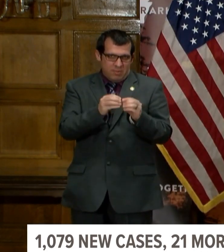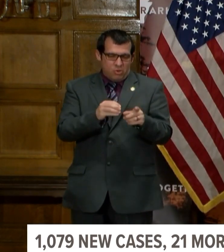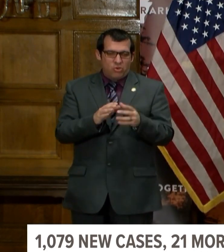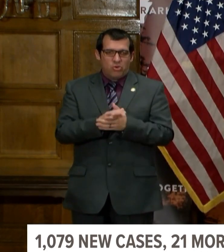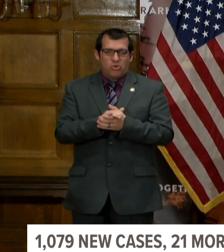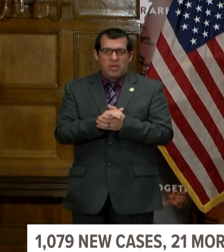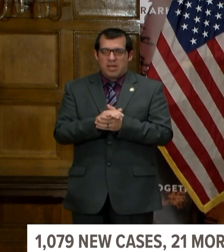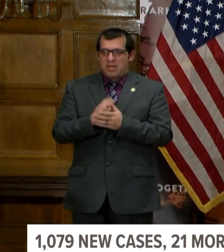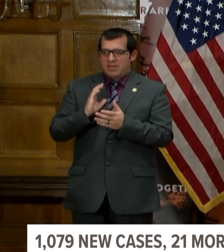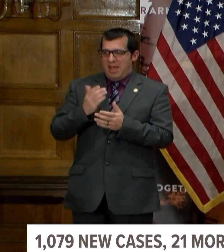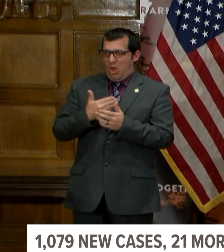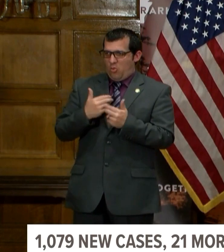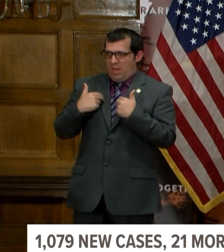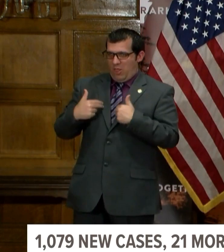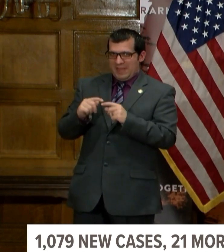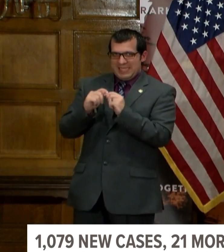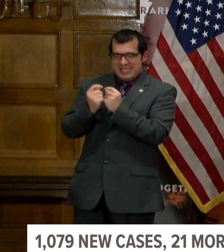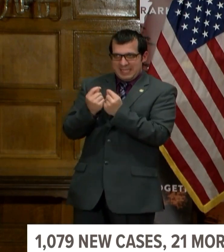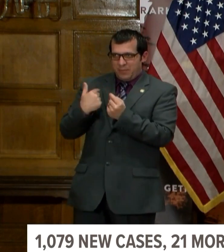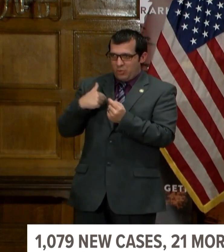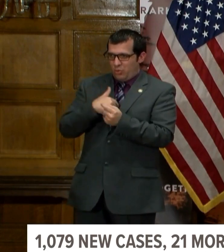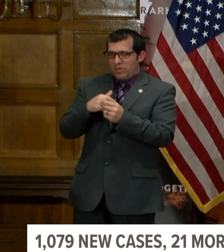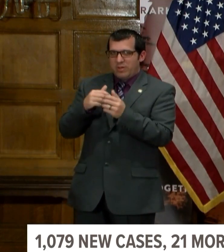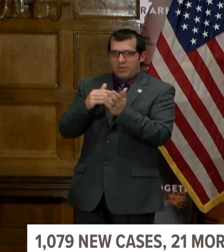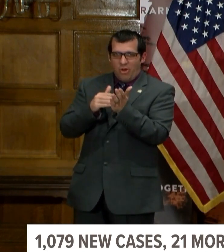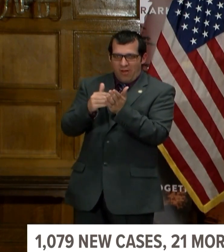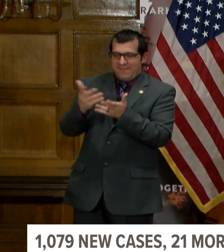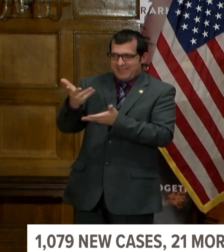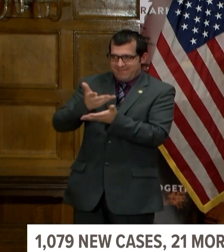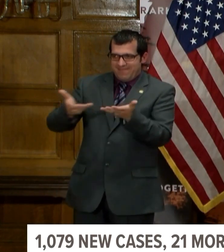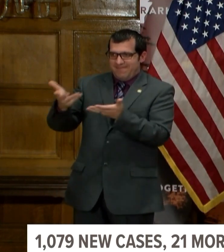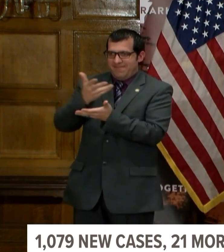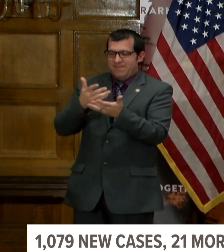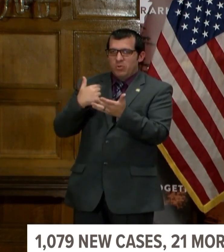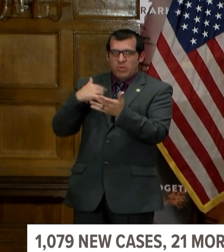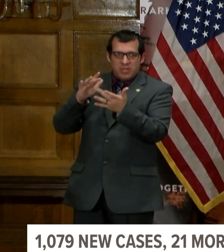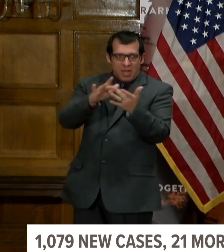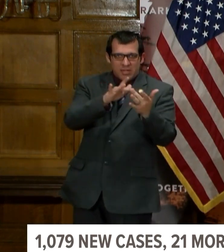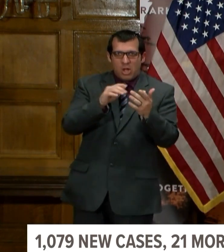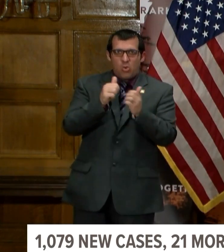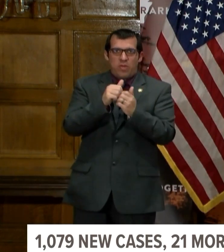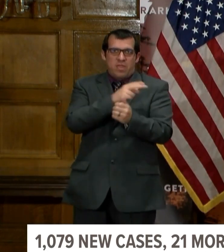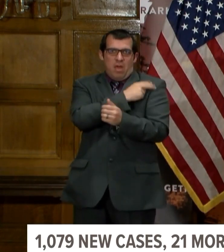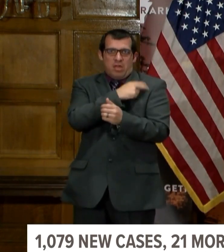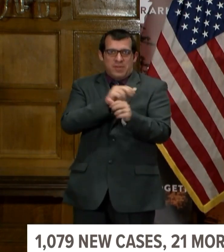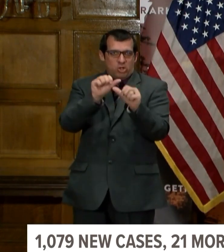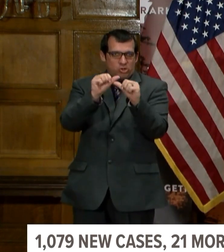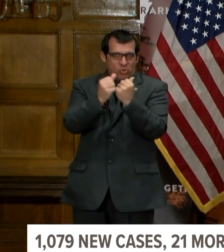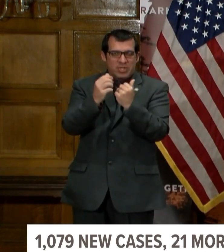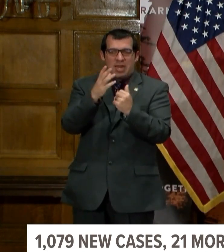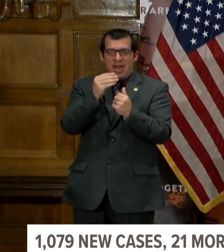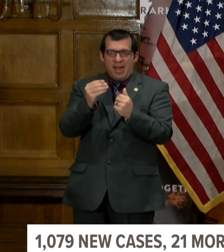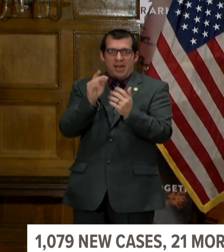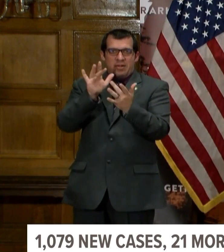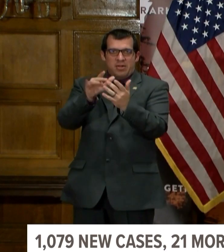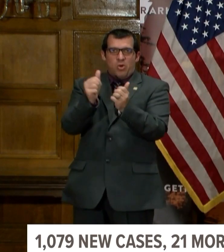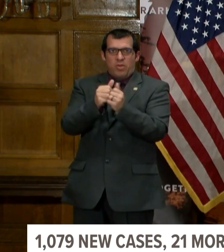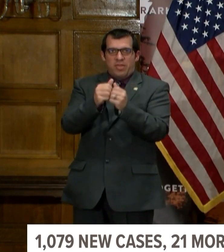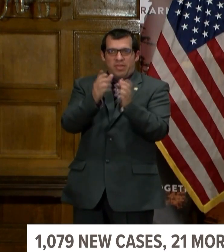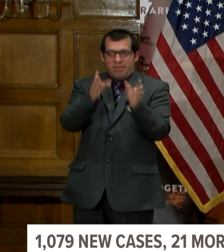As our health team does, we stay in regular contact with our hospital association, but also individual